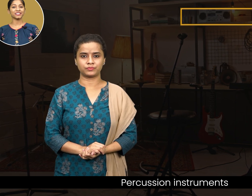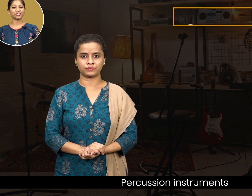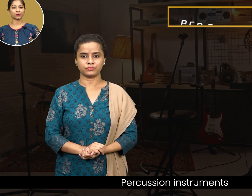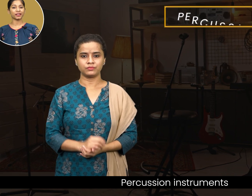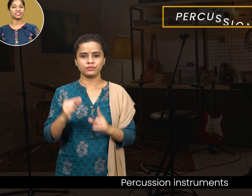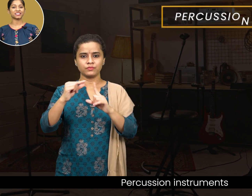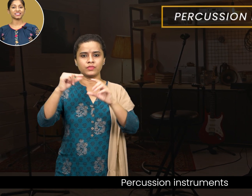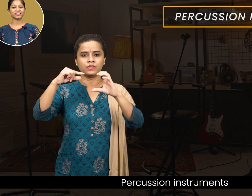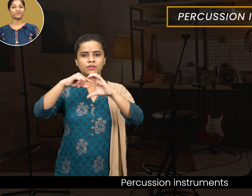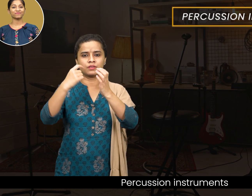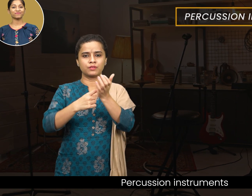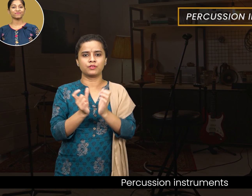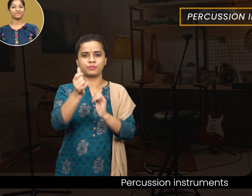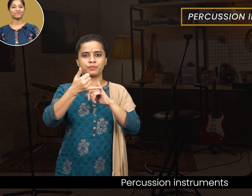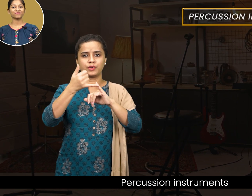Percussion instruments.